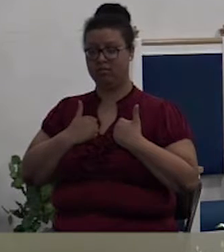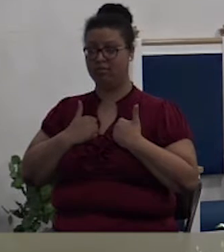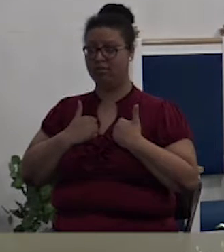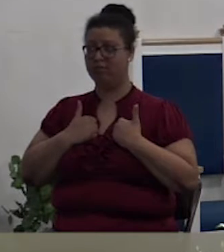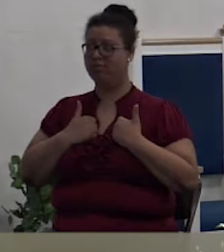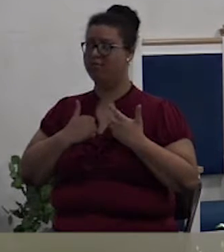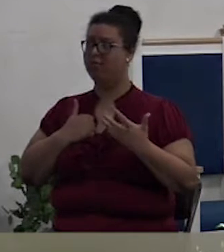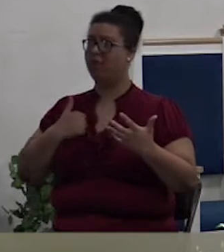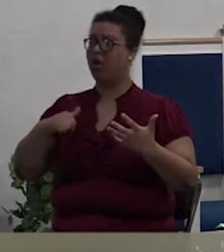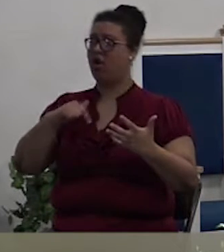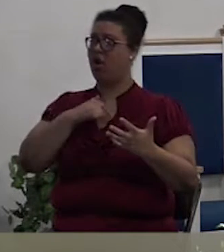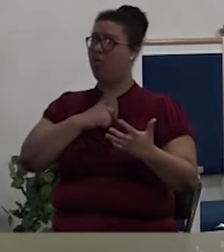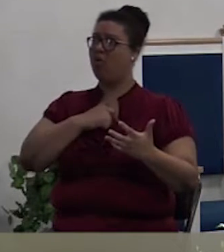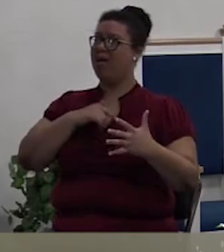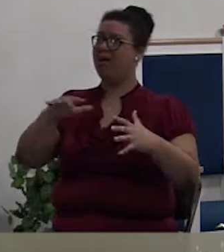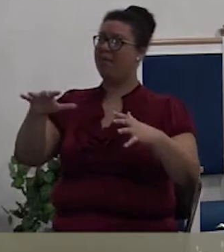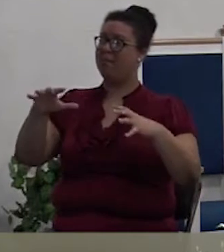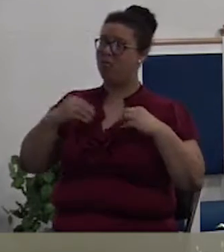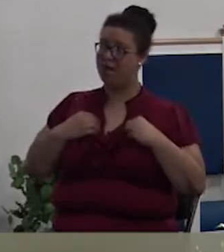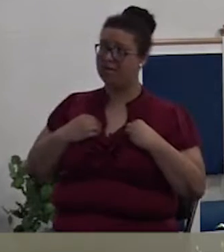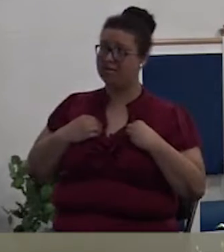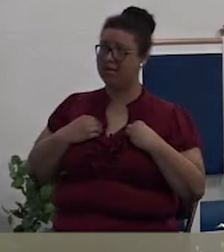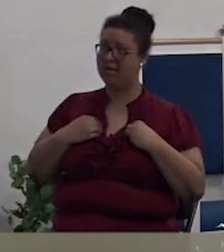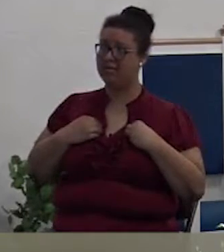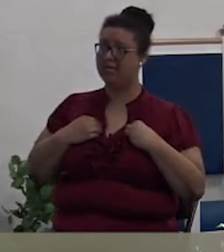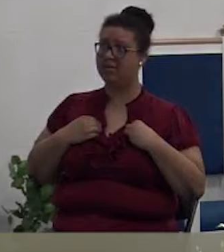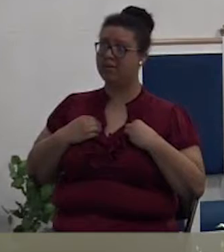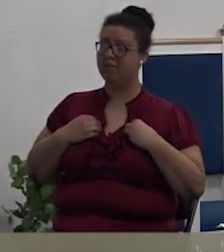Are we embracing? He said,